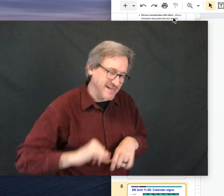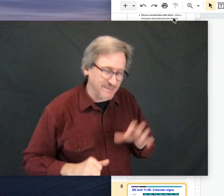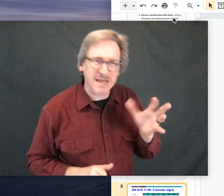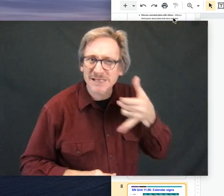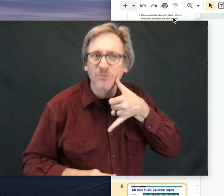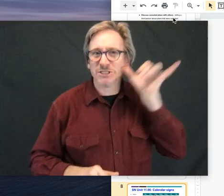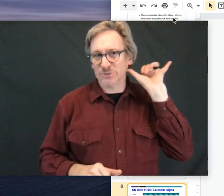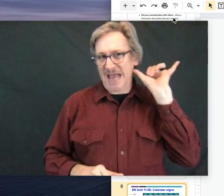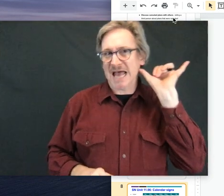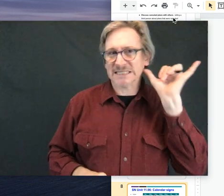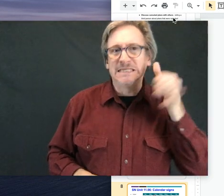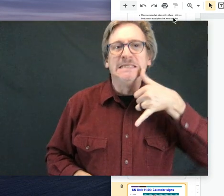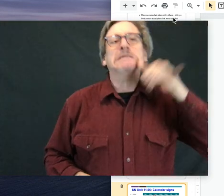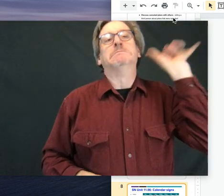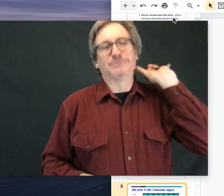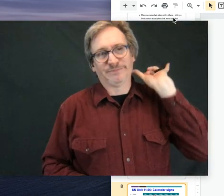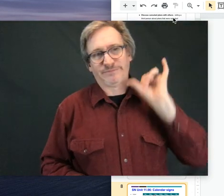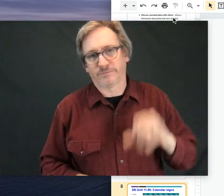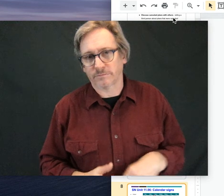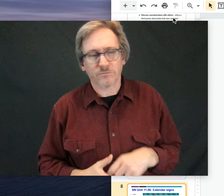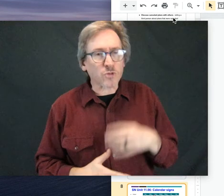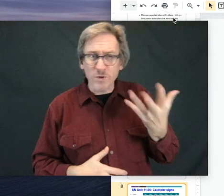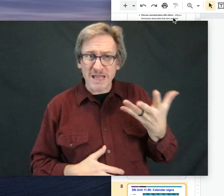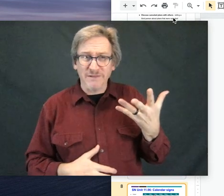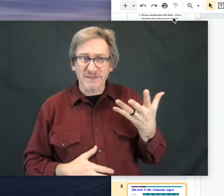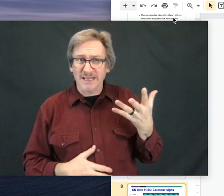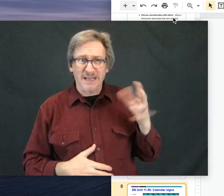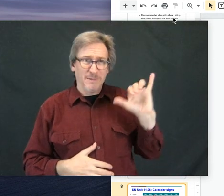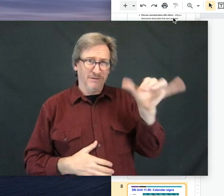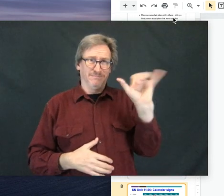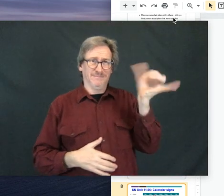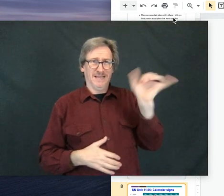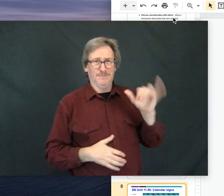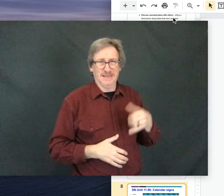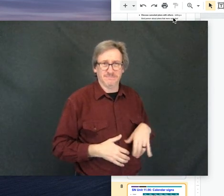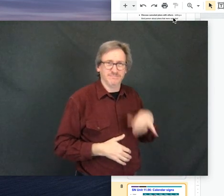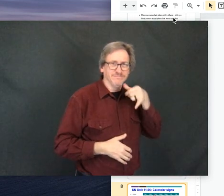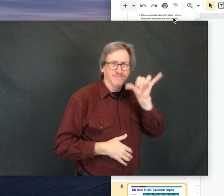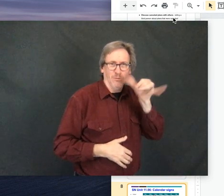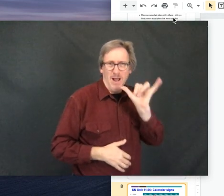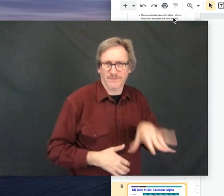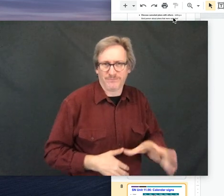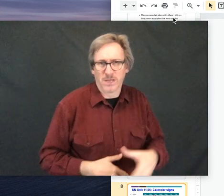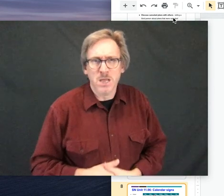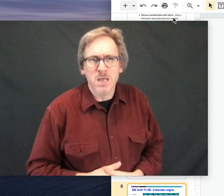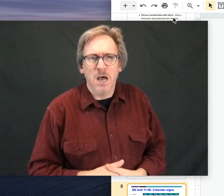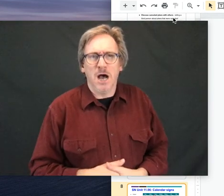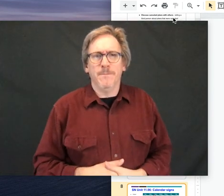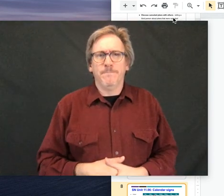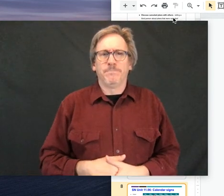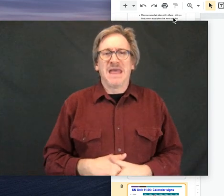Y. Sometimes I will do that without even thinking about it being a Y.